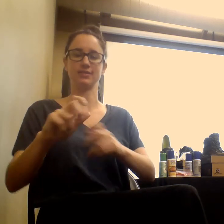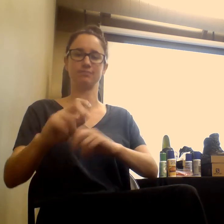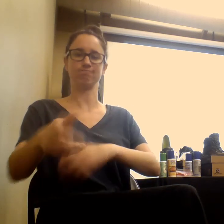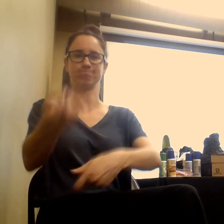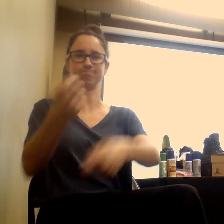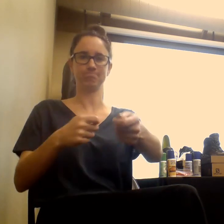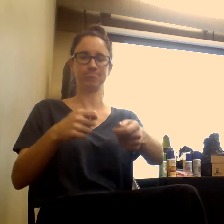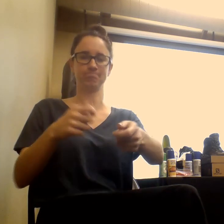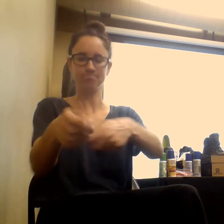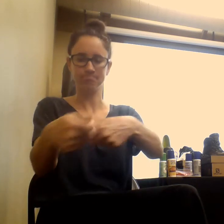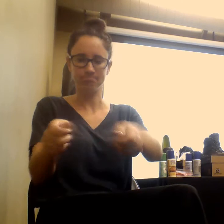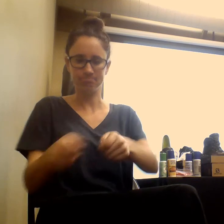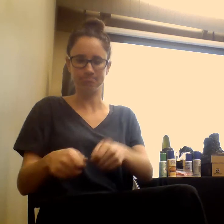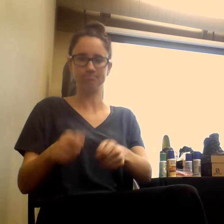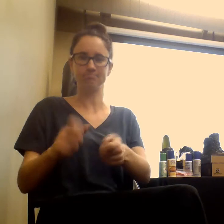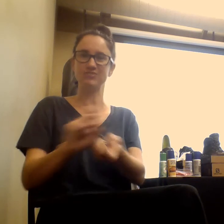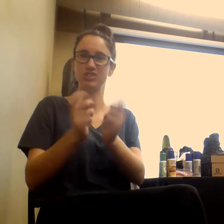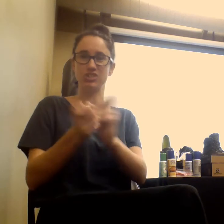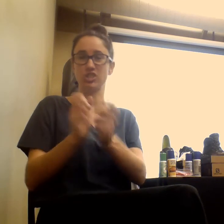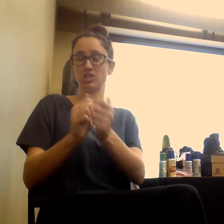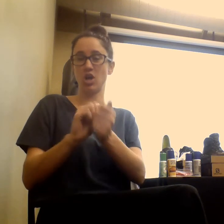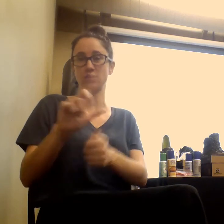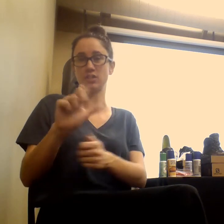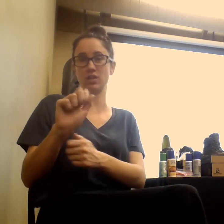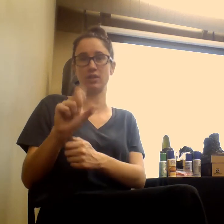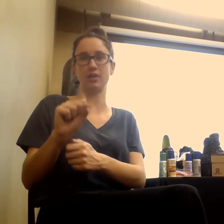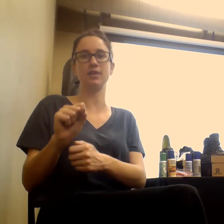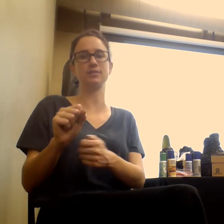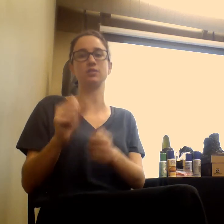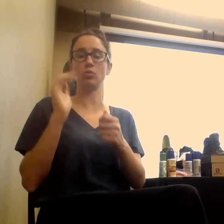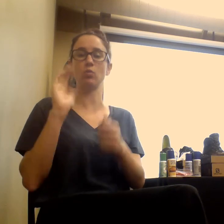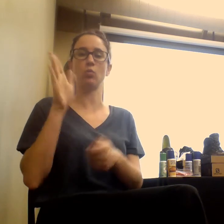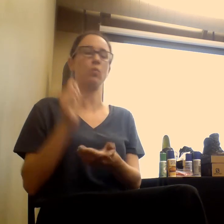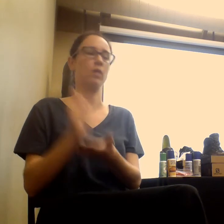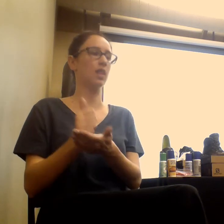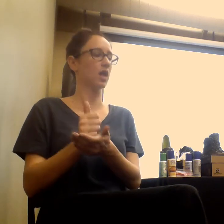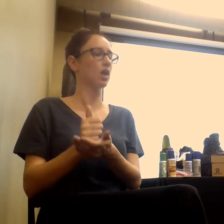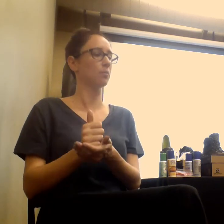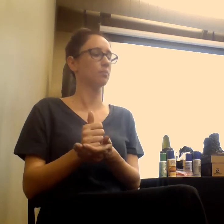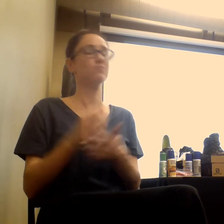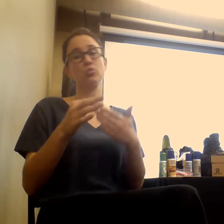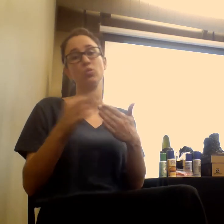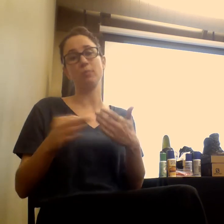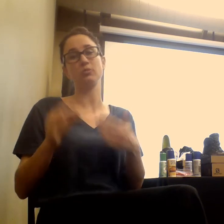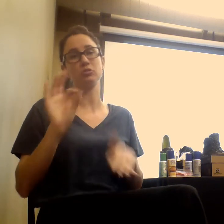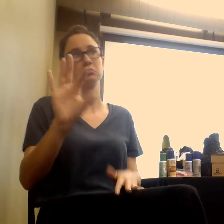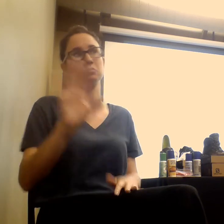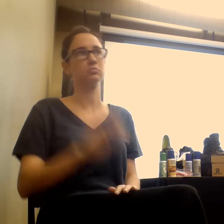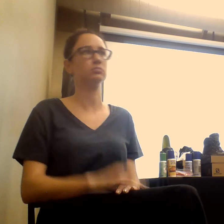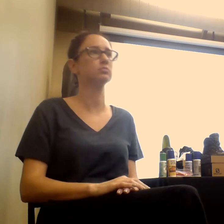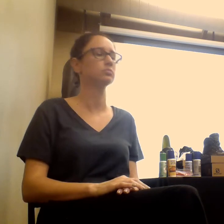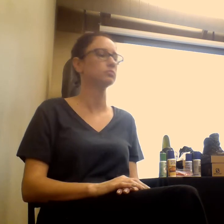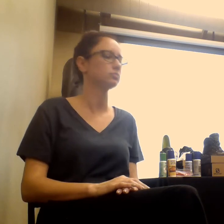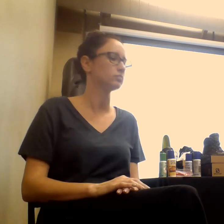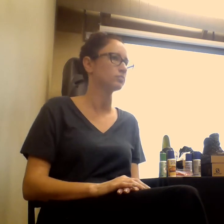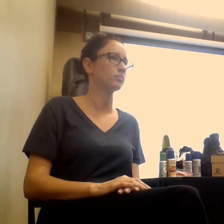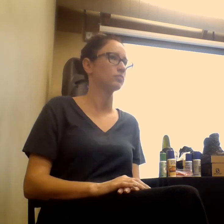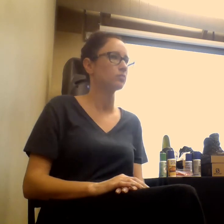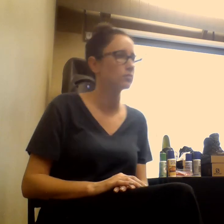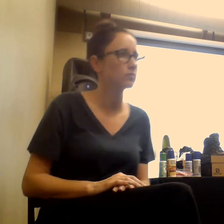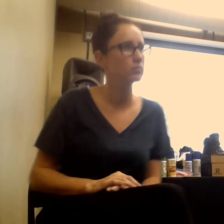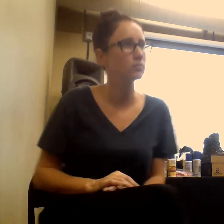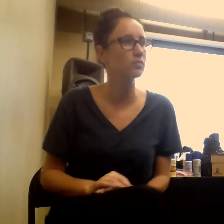play around with it. If you notice over here on this boot, what I have is basically that loose situation there. I